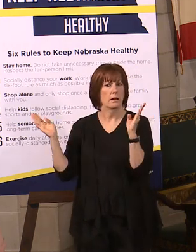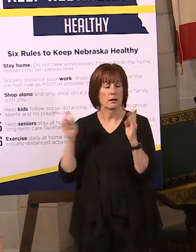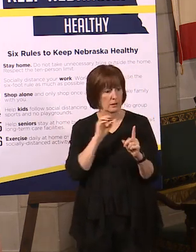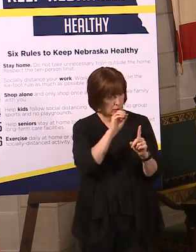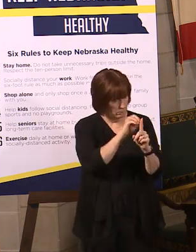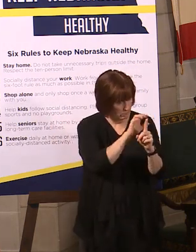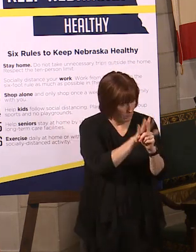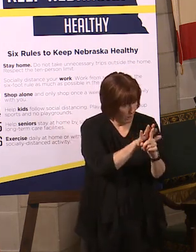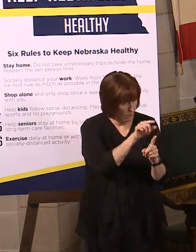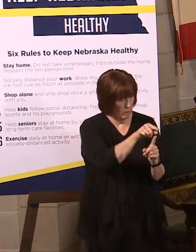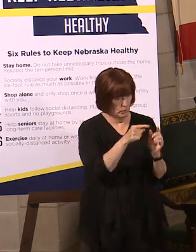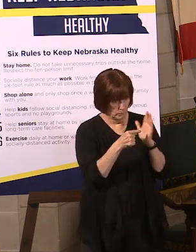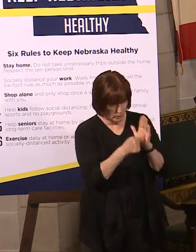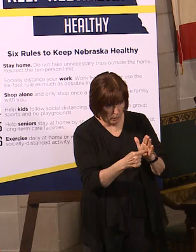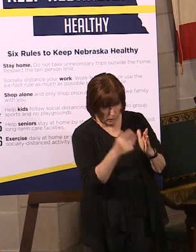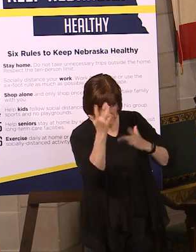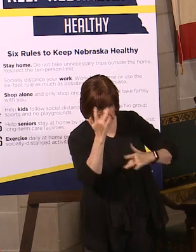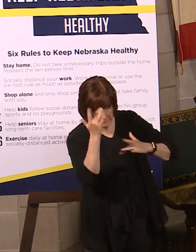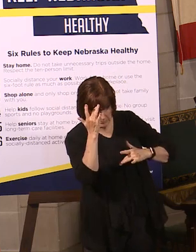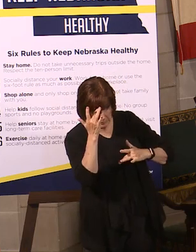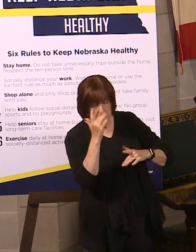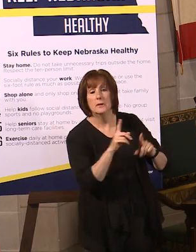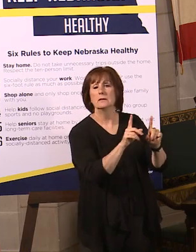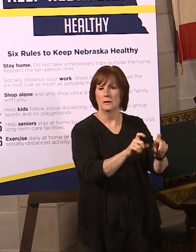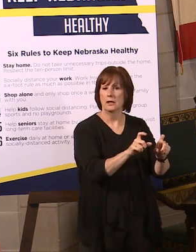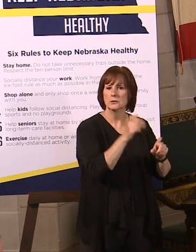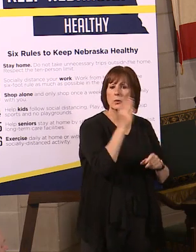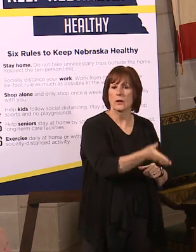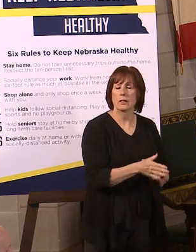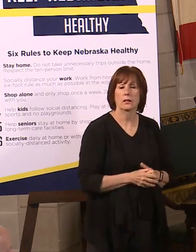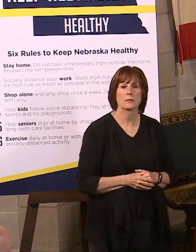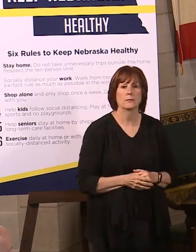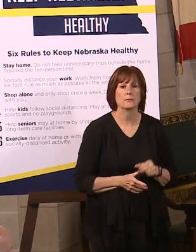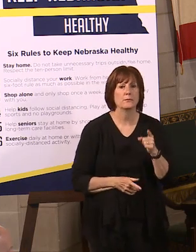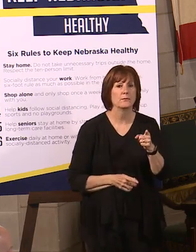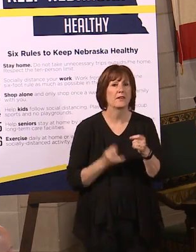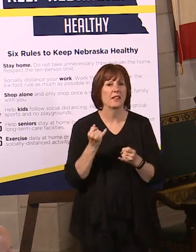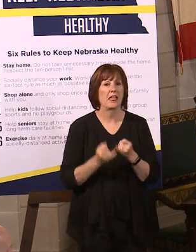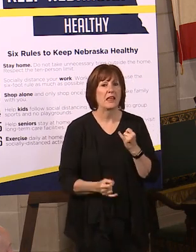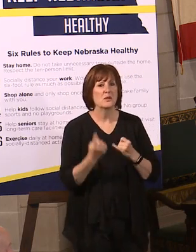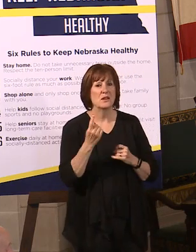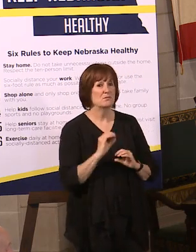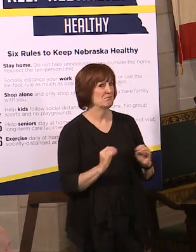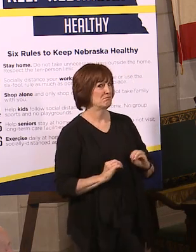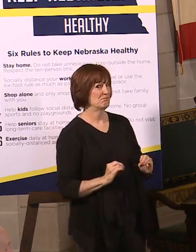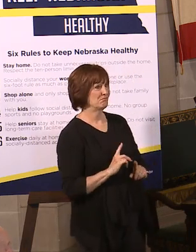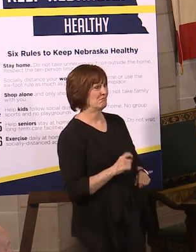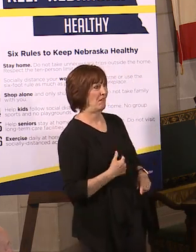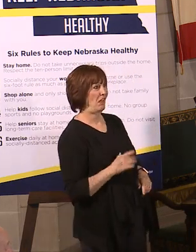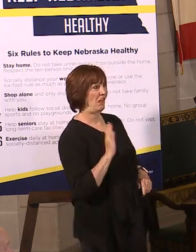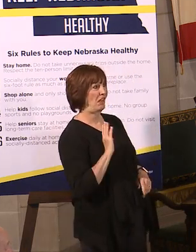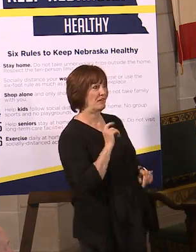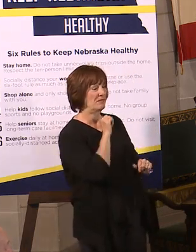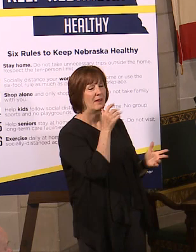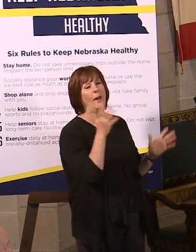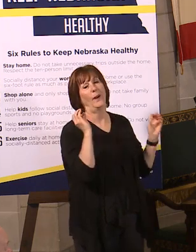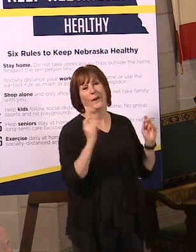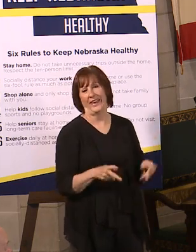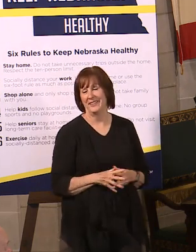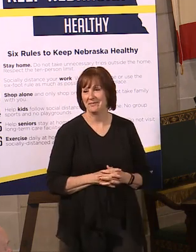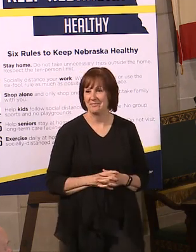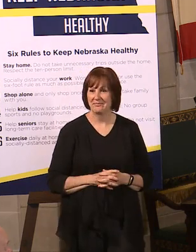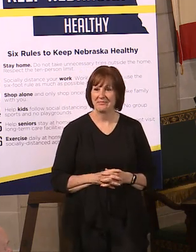exposed to somebody and start presenting symptoms, then we'll get them tested. John, last one. I did not have one. Oh, you didn't? Oh, you were teasing me. Okay,